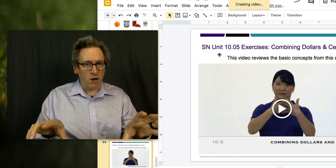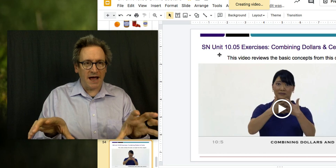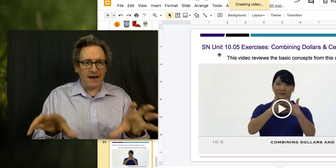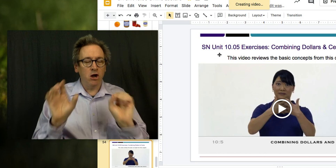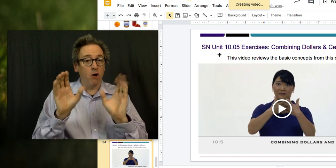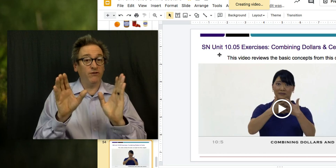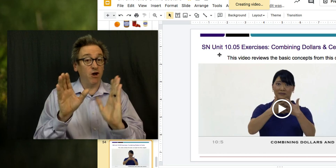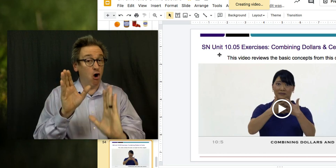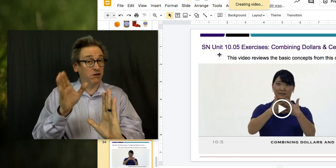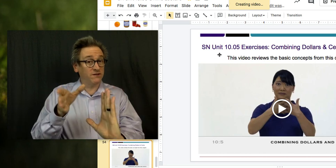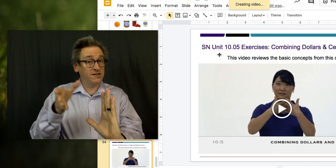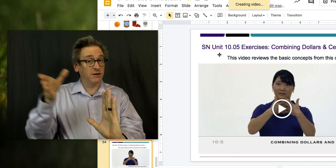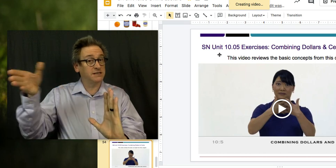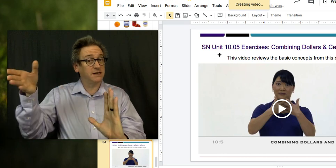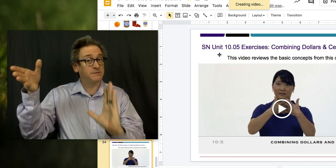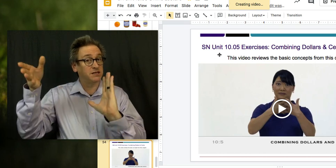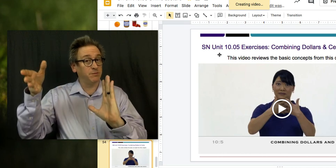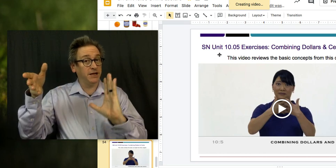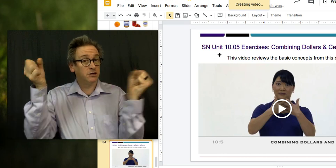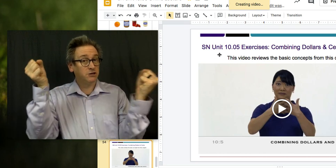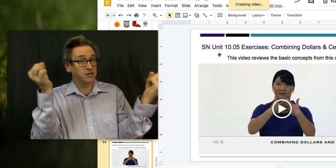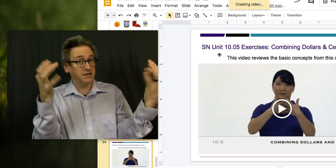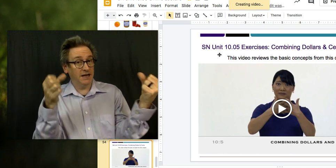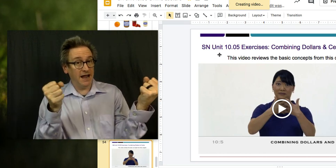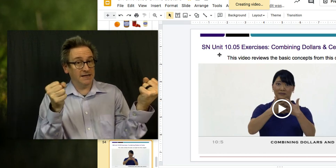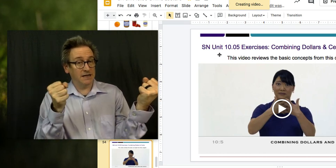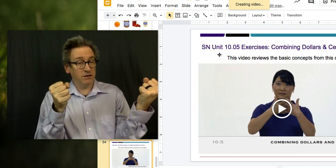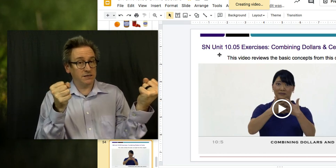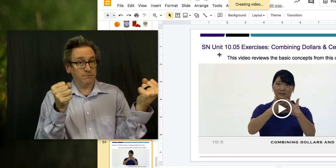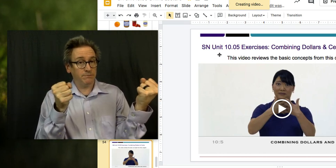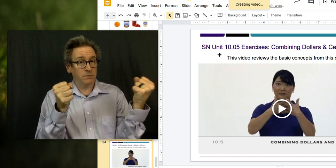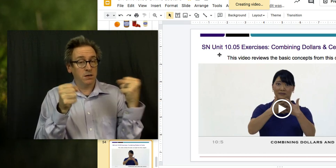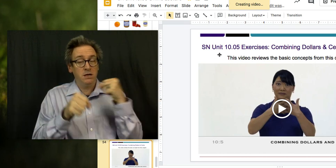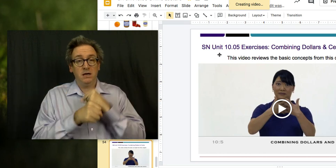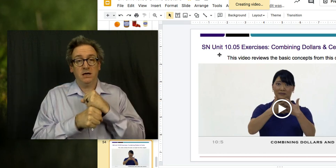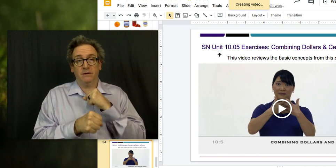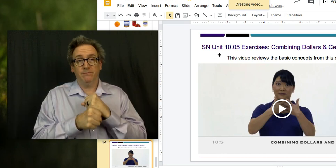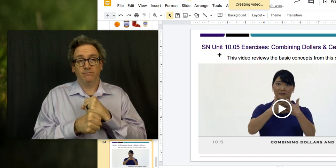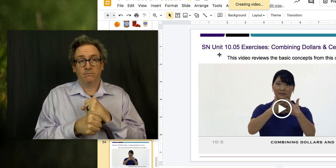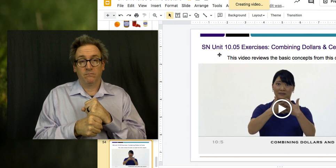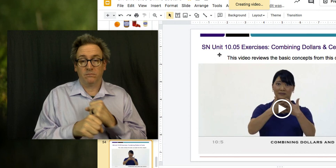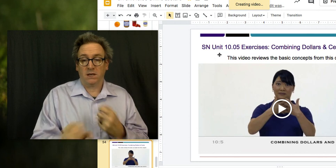watch that. Hopefully, all of the same concepts explained just in ASL this time.